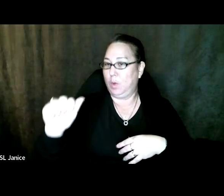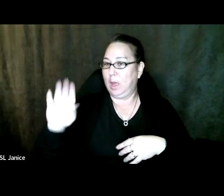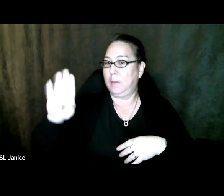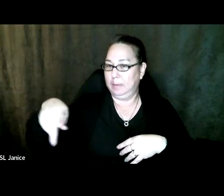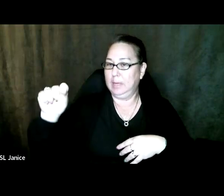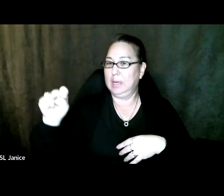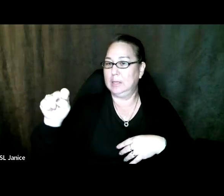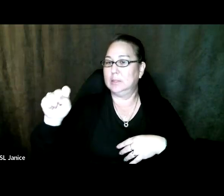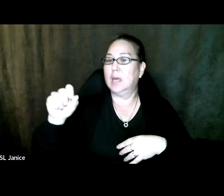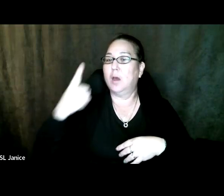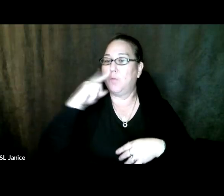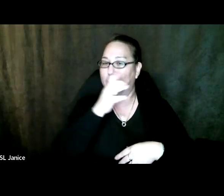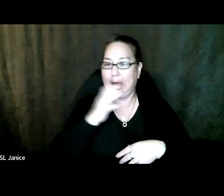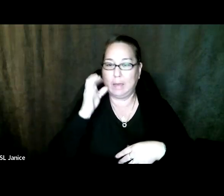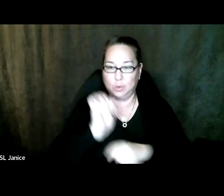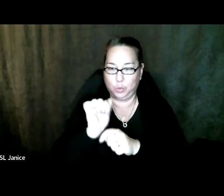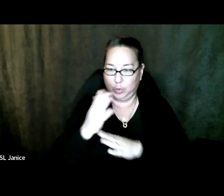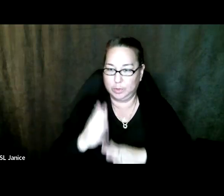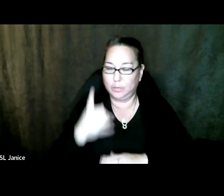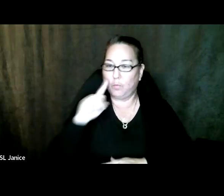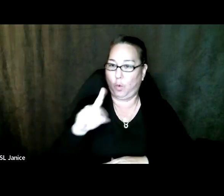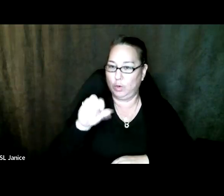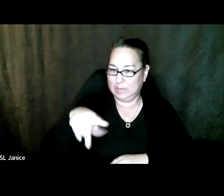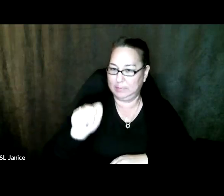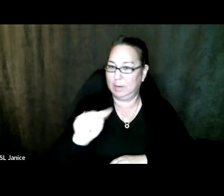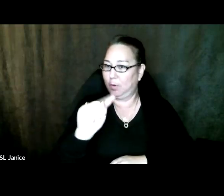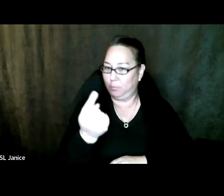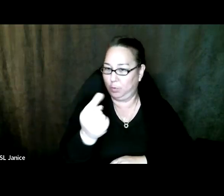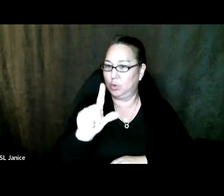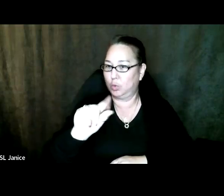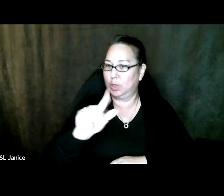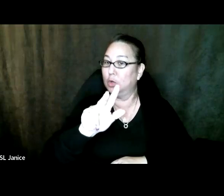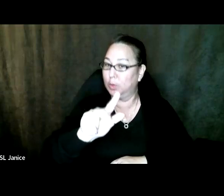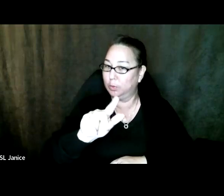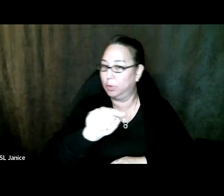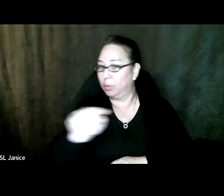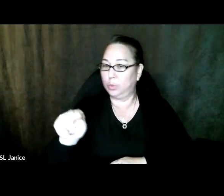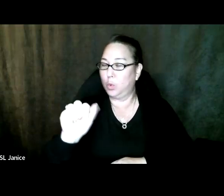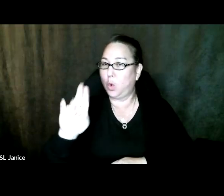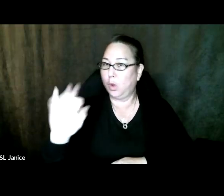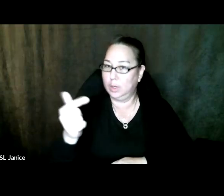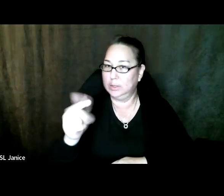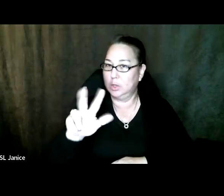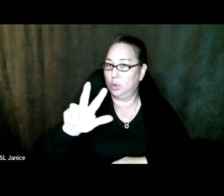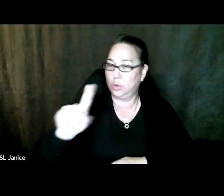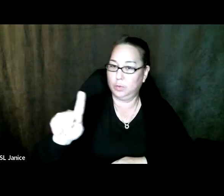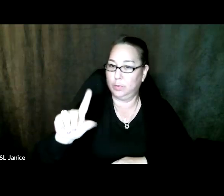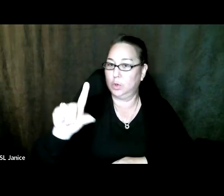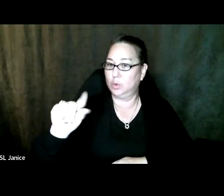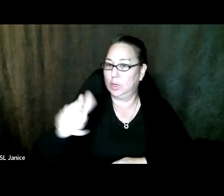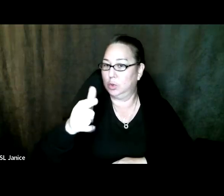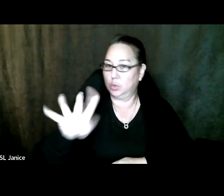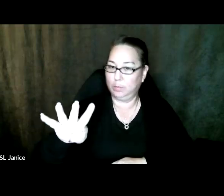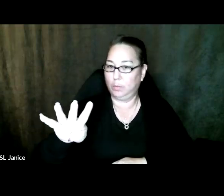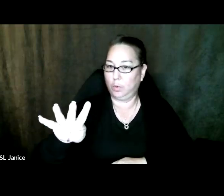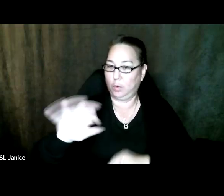Committee and the cafeteria workers for the period of September 1, 2023 through August 31st, 2024,